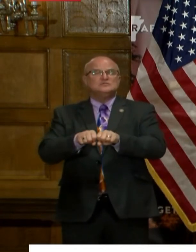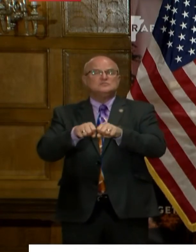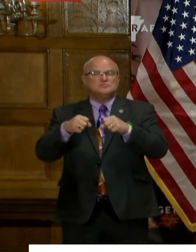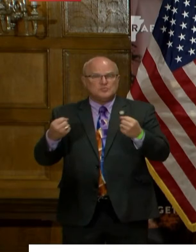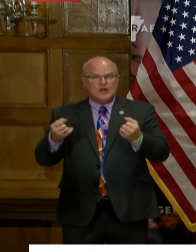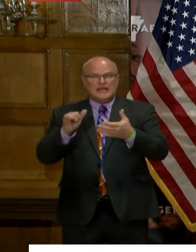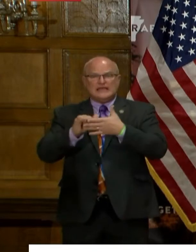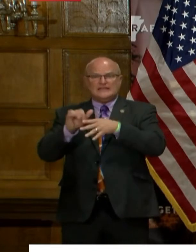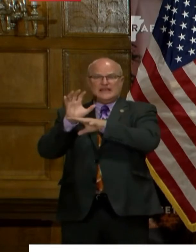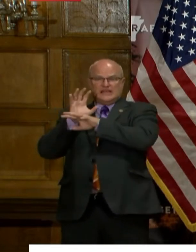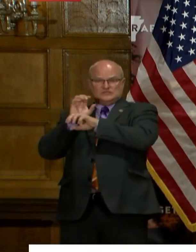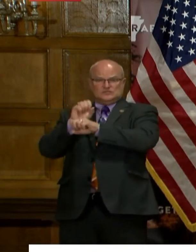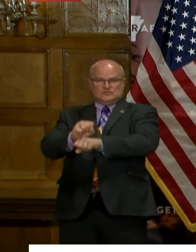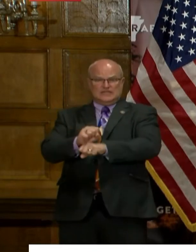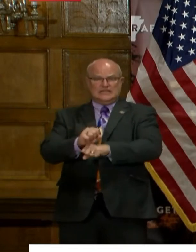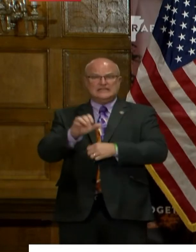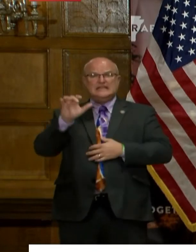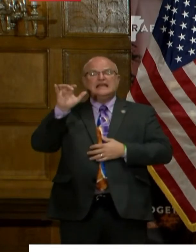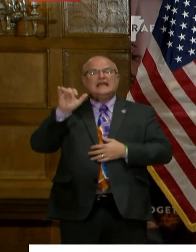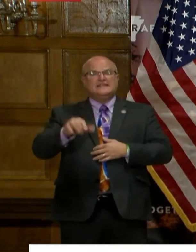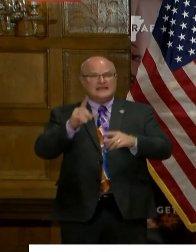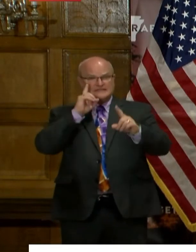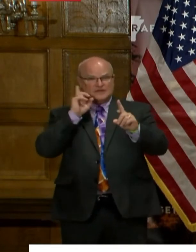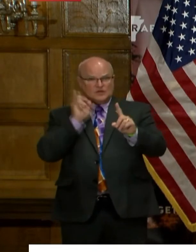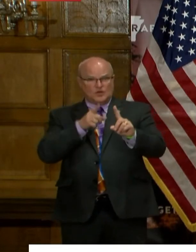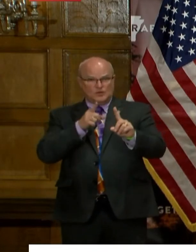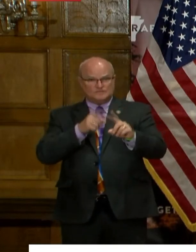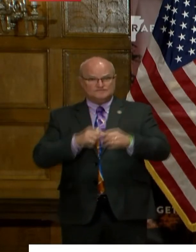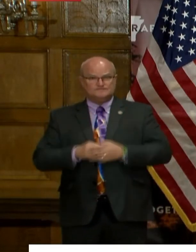that trend, and that is our goal.